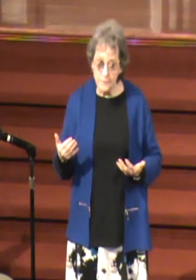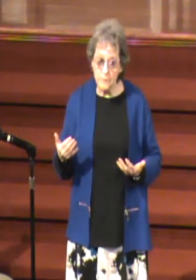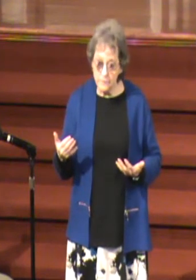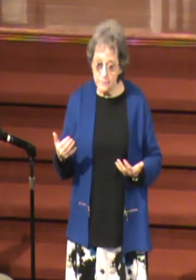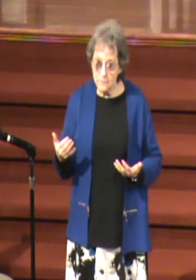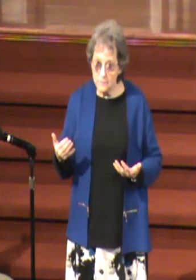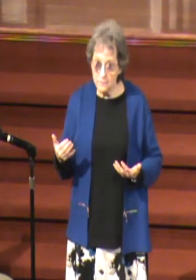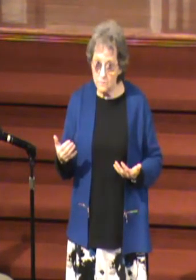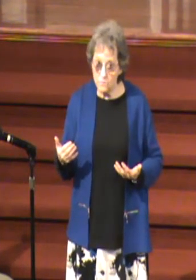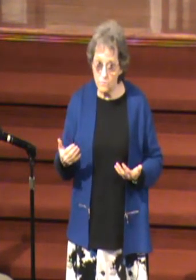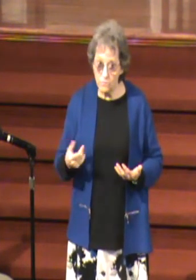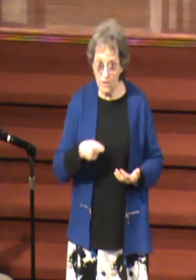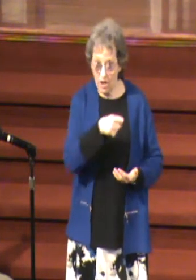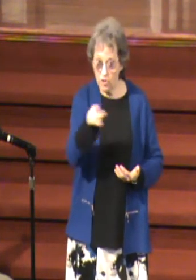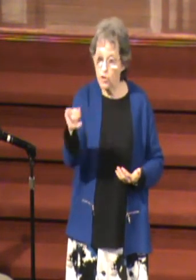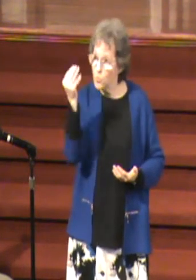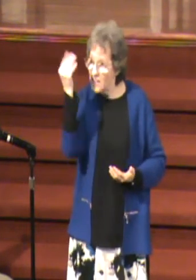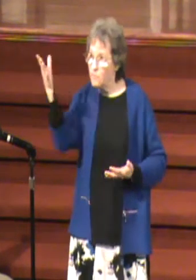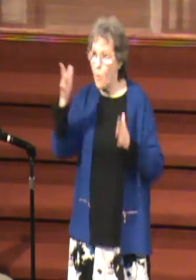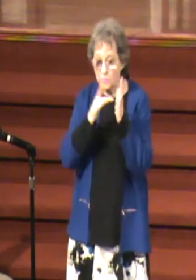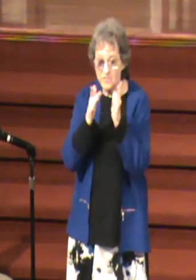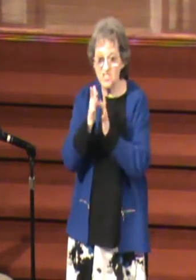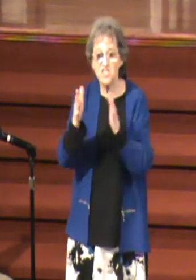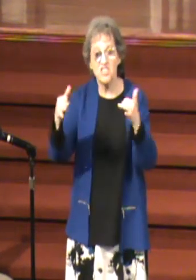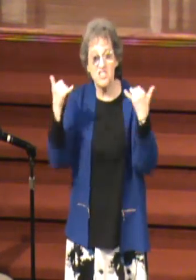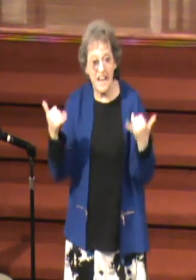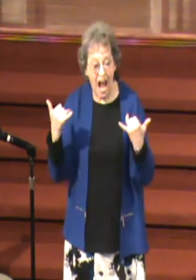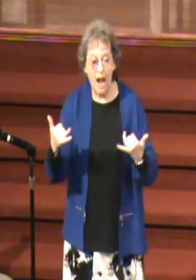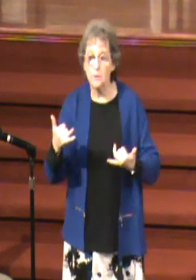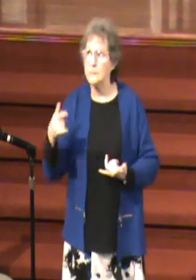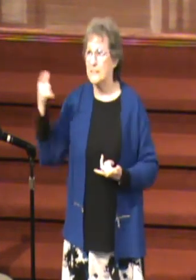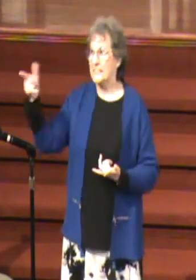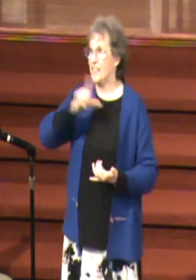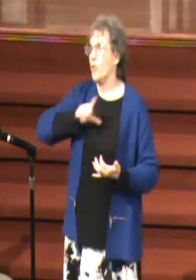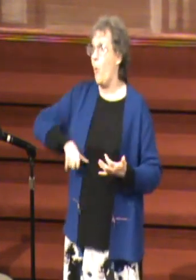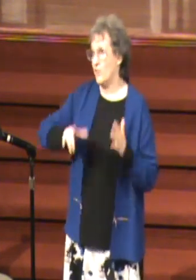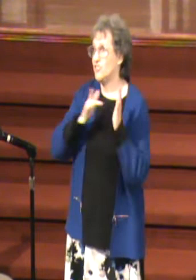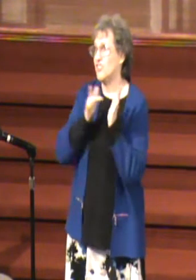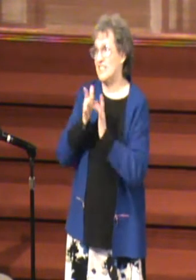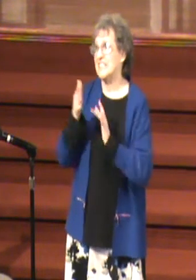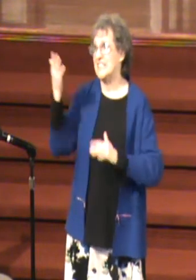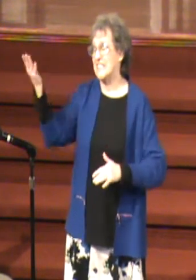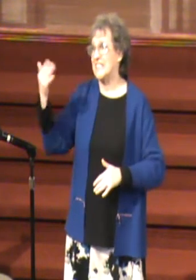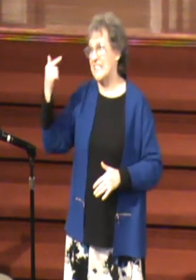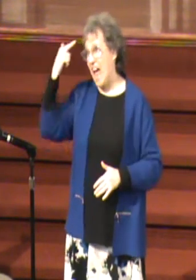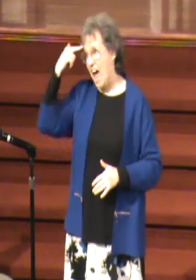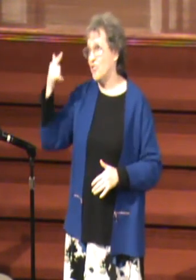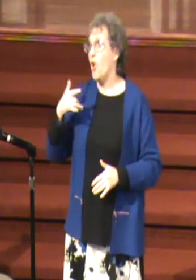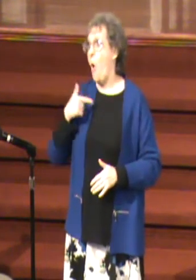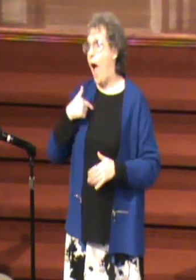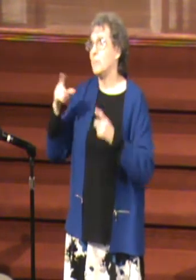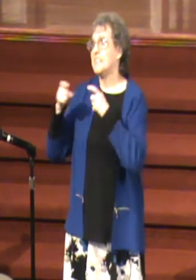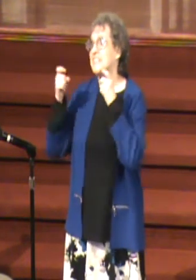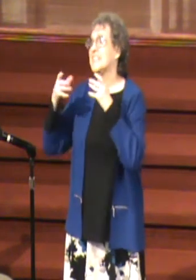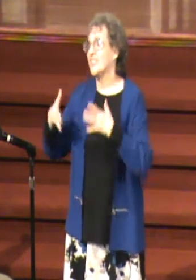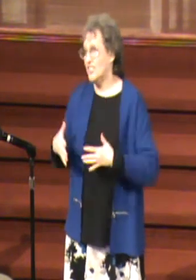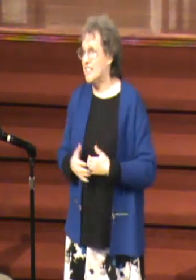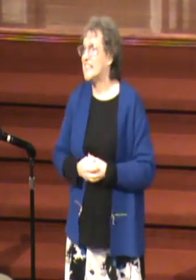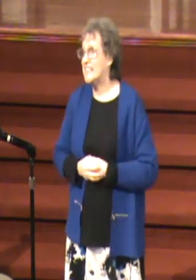why don't you tell Jesus right now, dear Lord Jesus, I know I'm a sinner, and I know